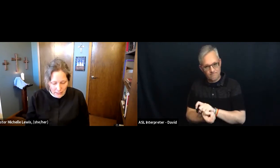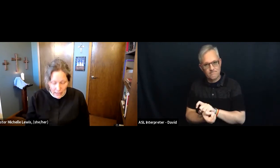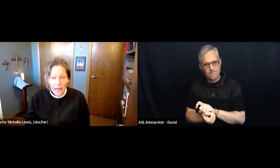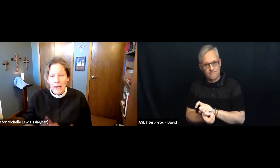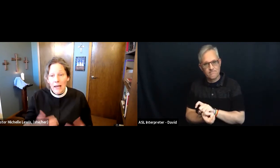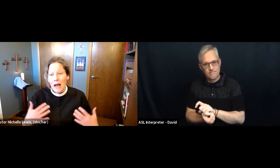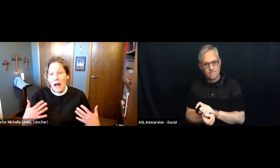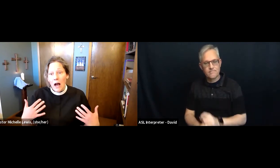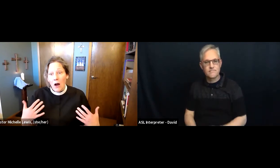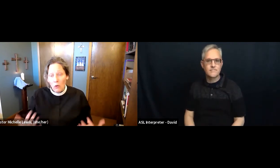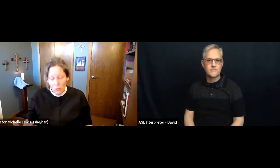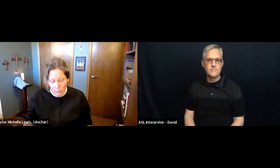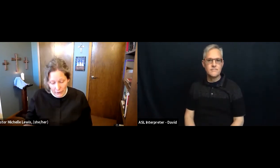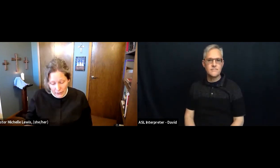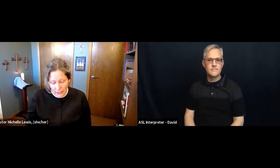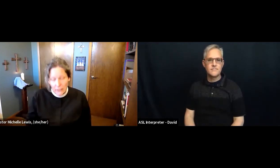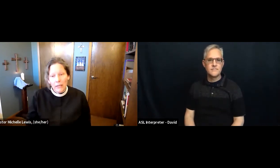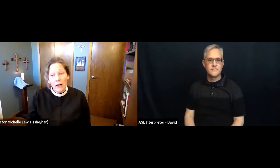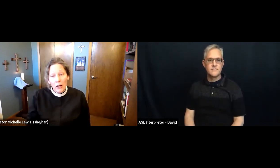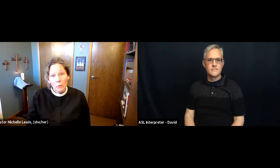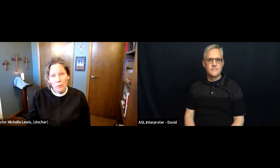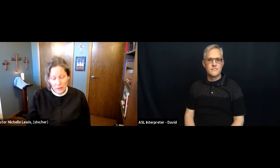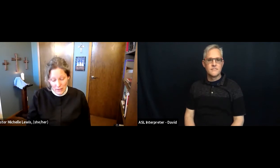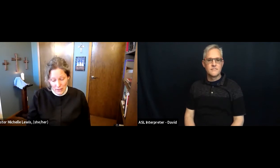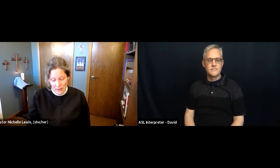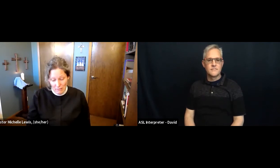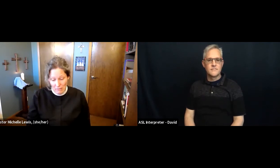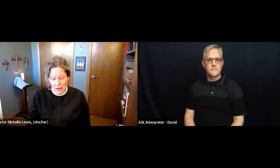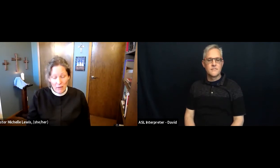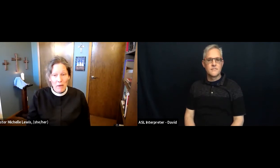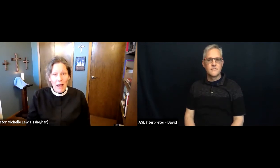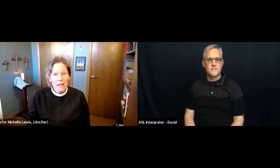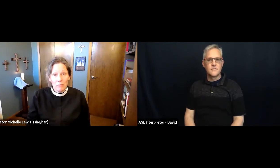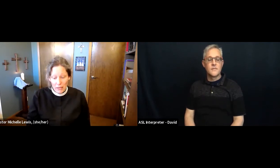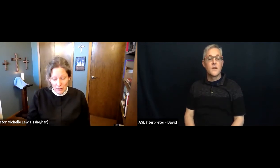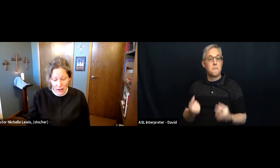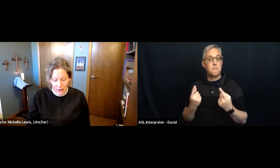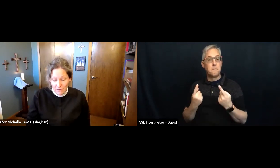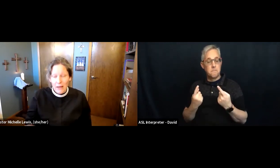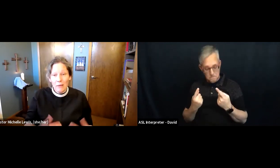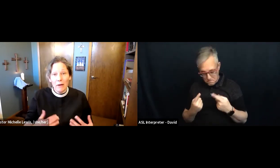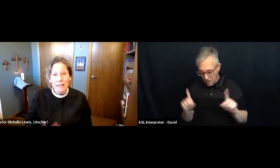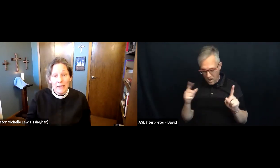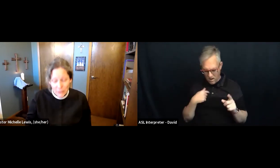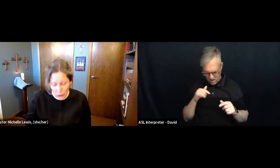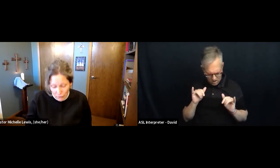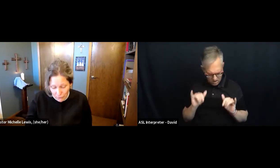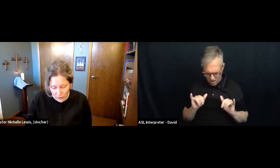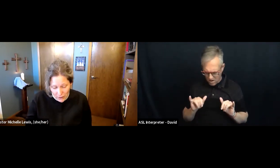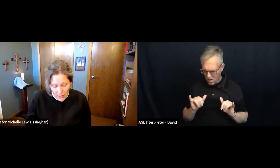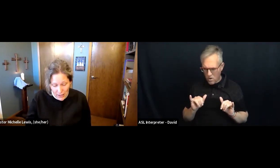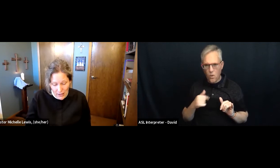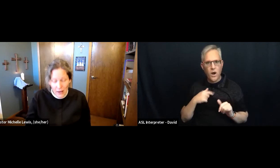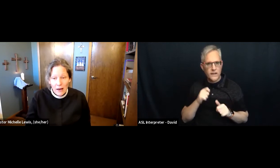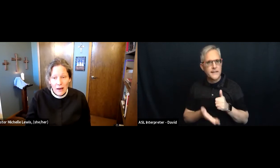Could say, oh my goodness, I need help. I'm packing my life and my days so